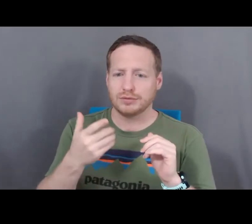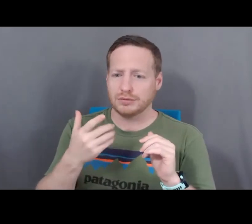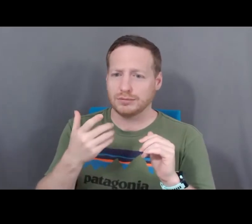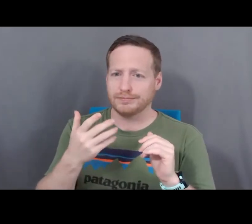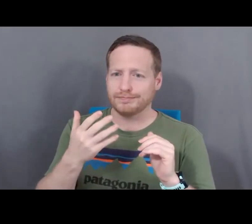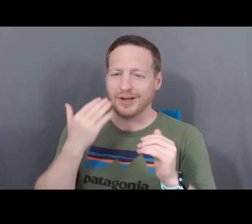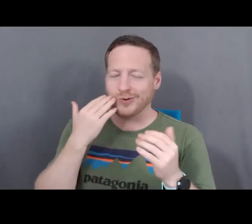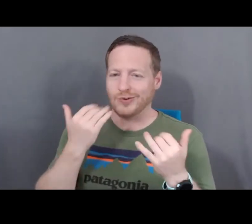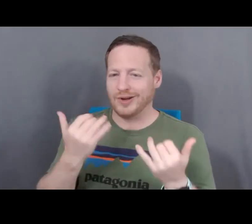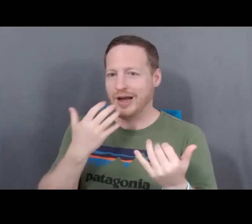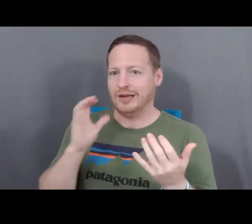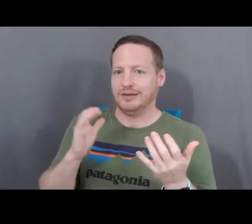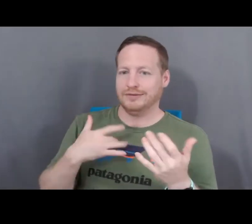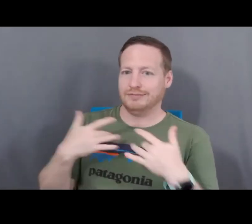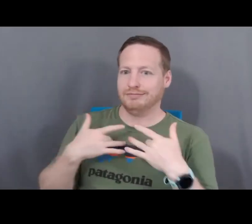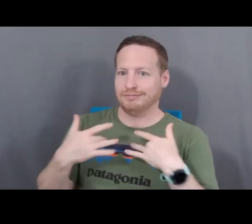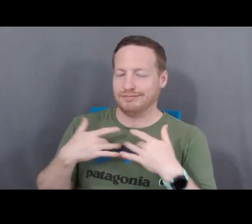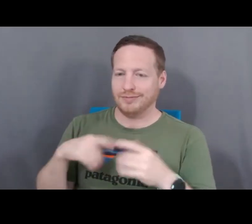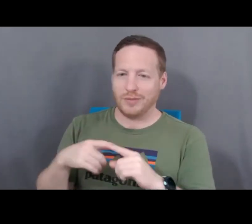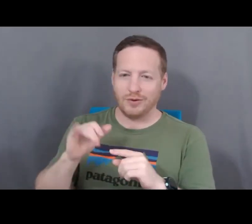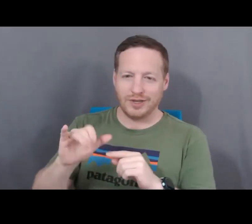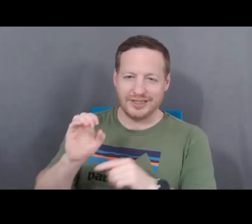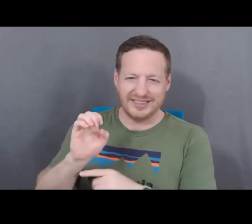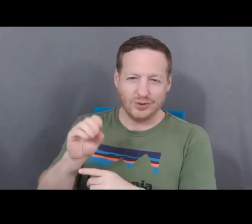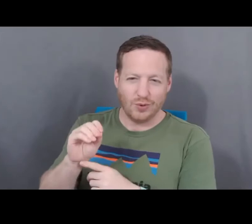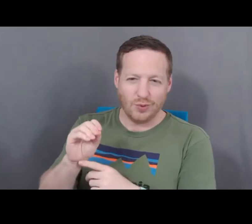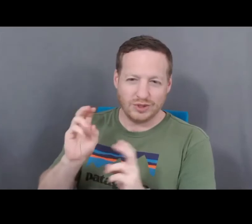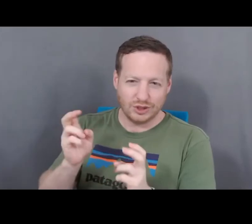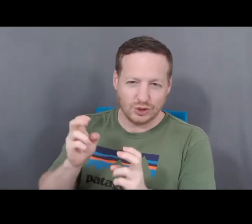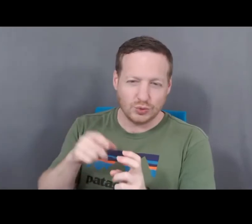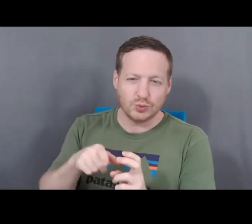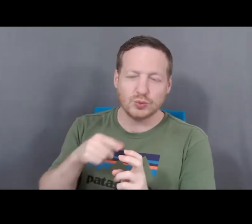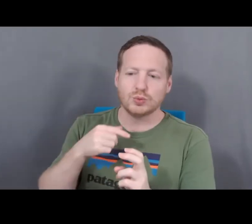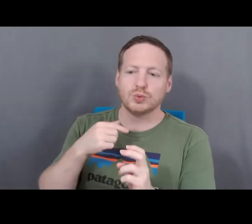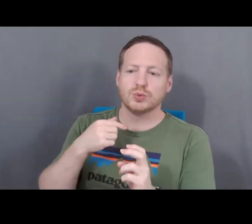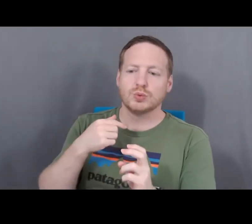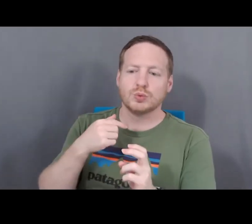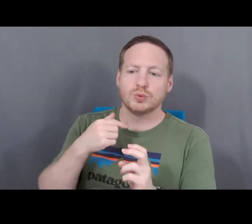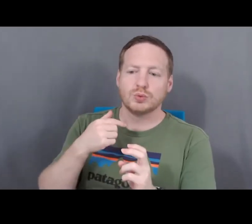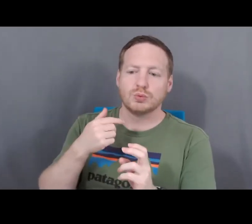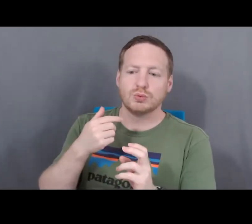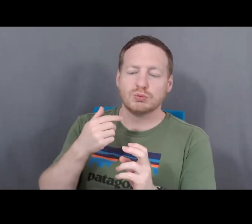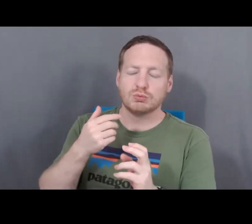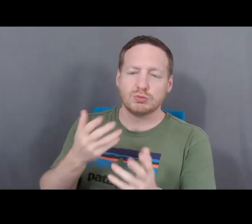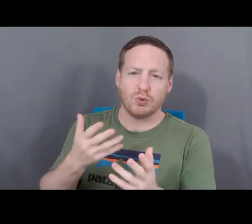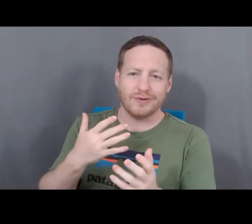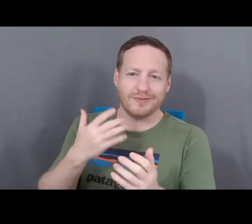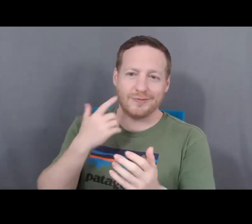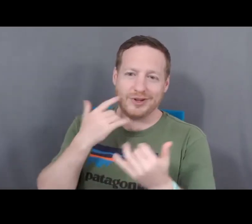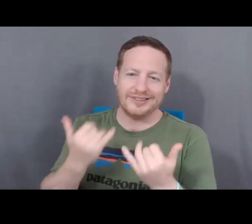This isn't really on our agenda, but I know it's a hot topic right now with the Executive Order 2772, and people